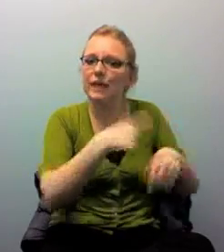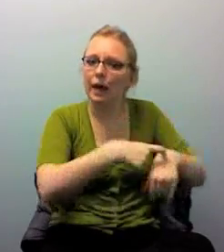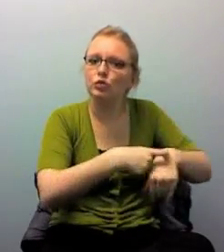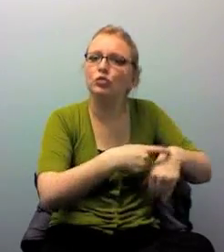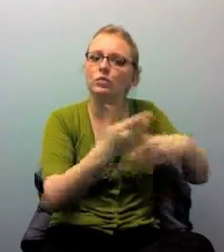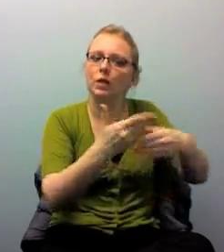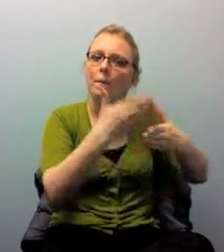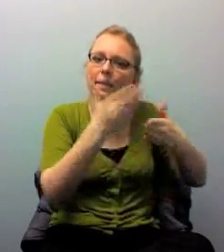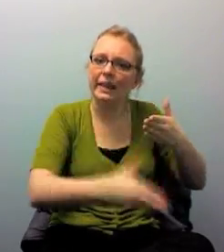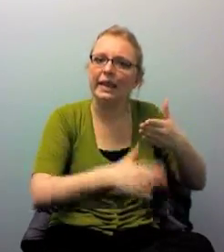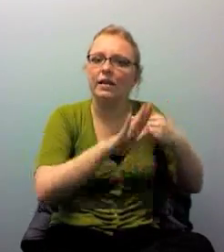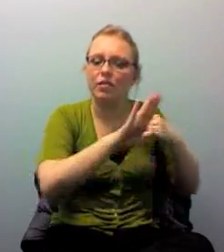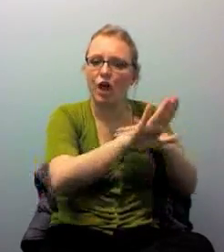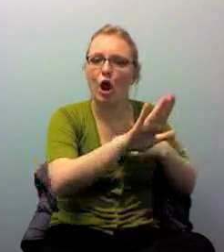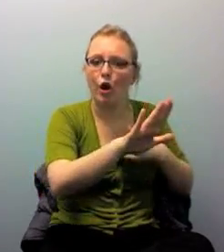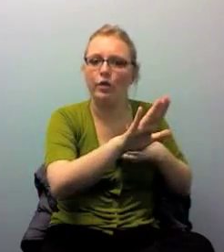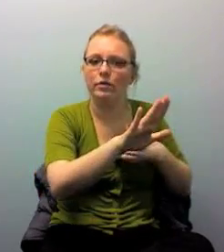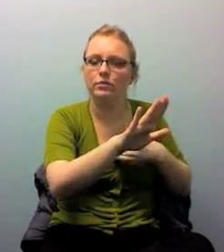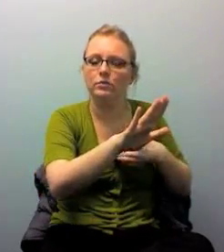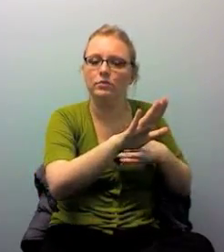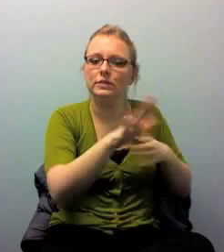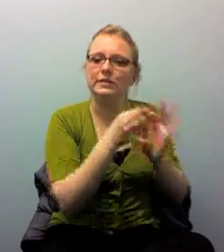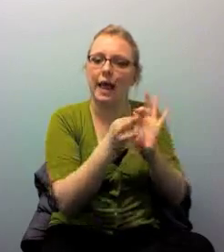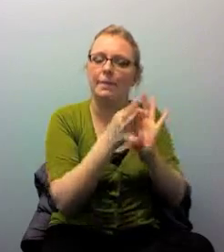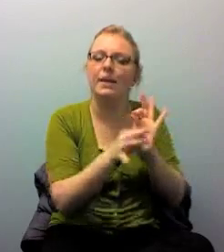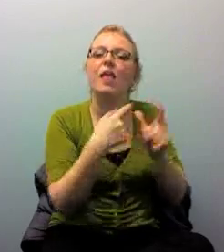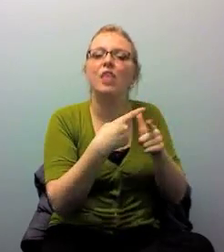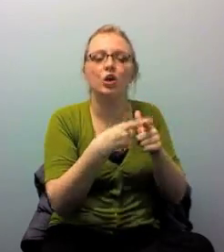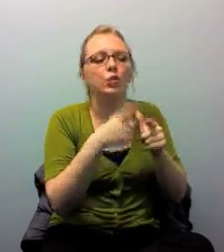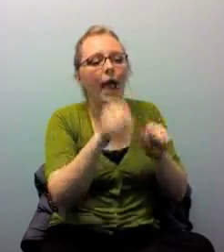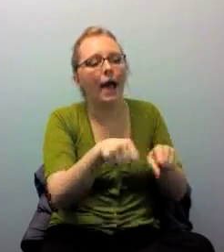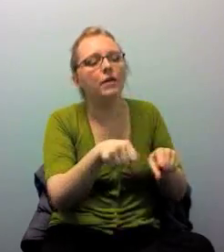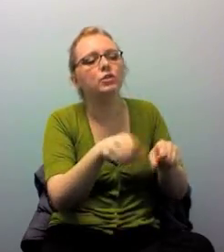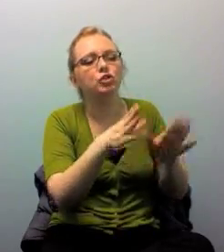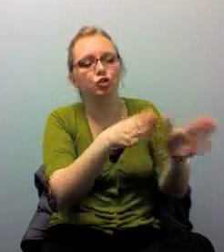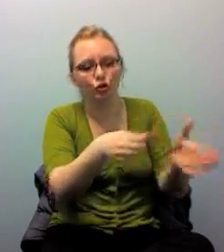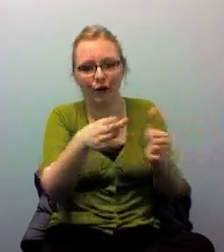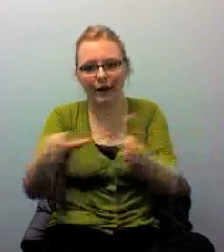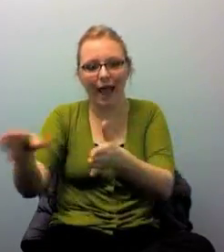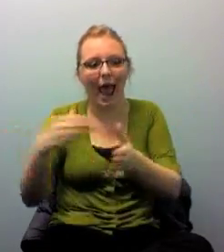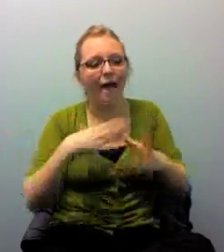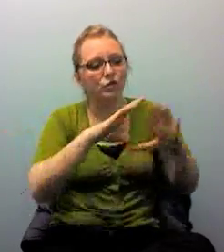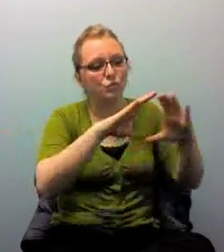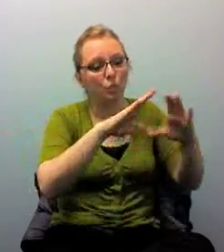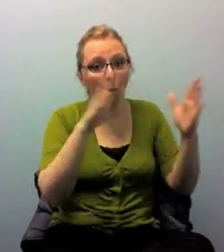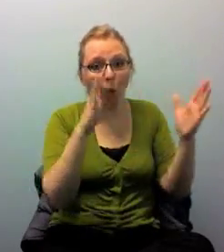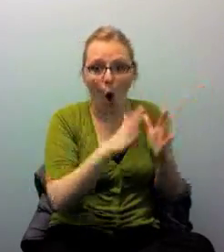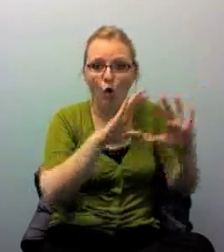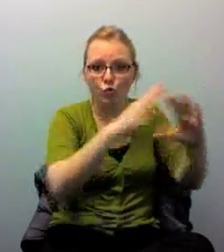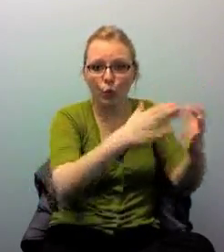their own space. And then you can strategically place them in small groups and ask them to share their